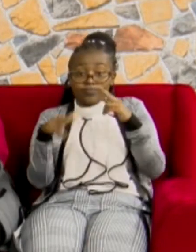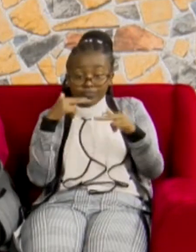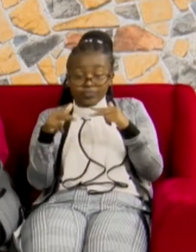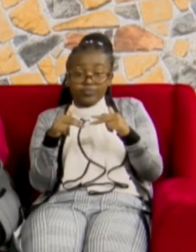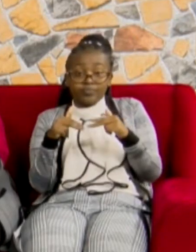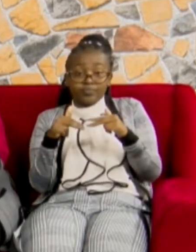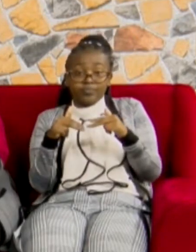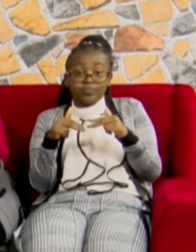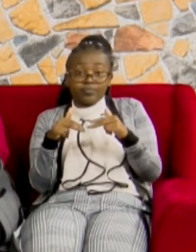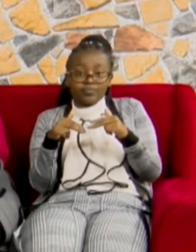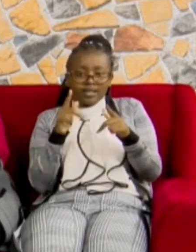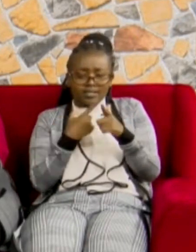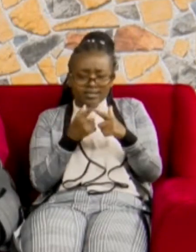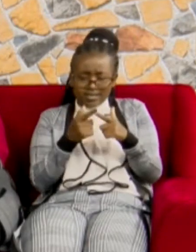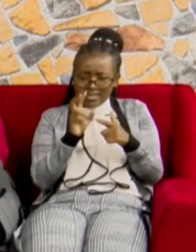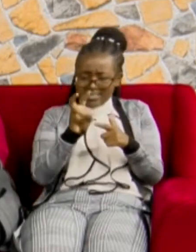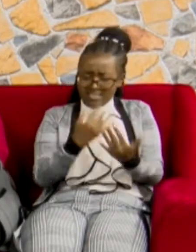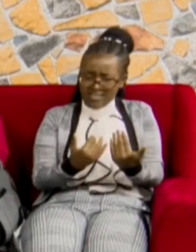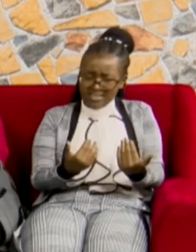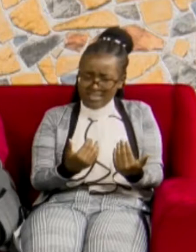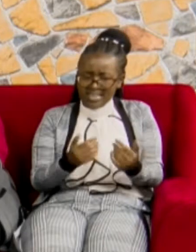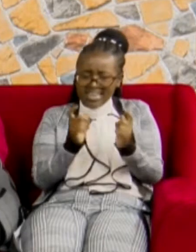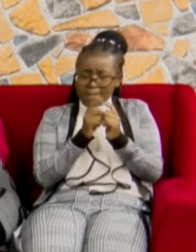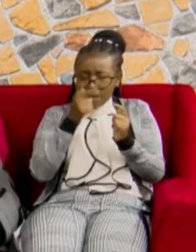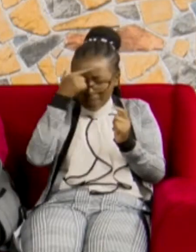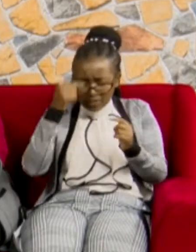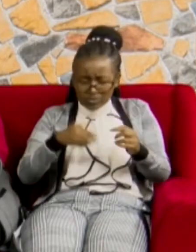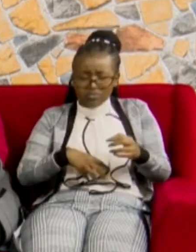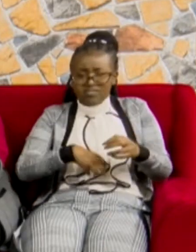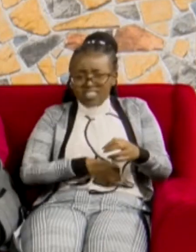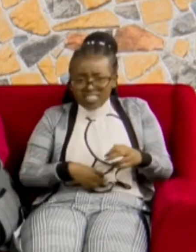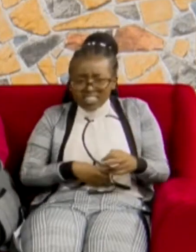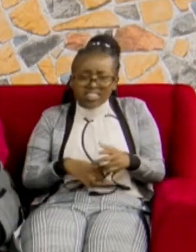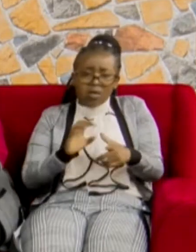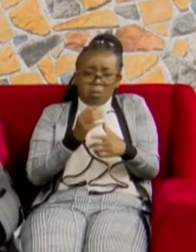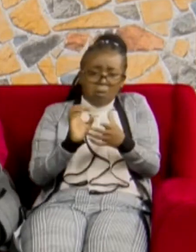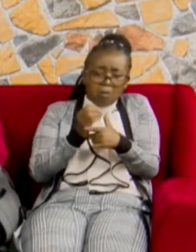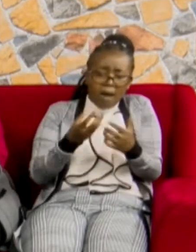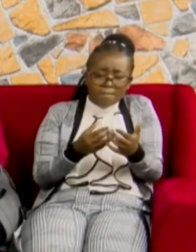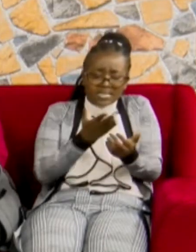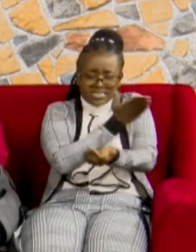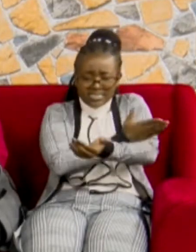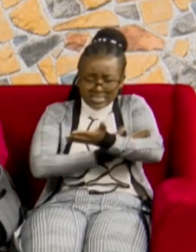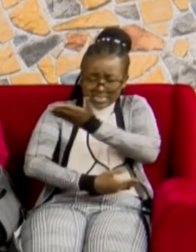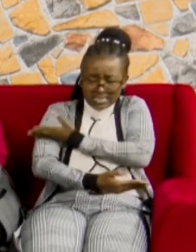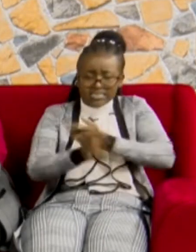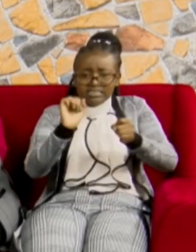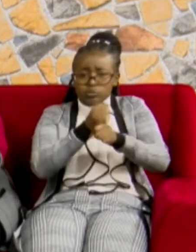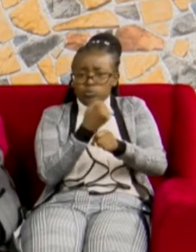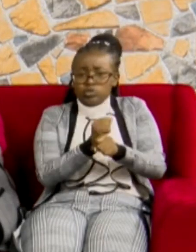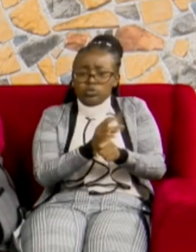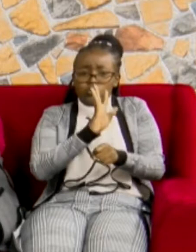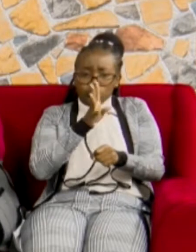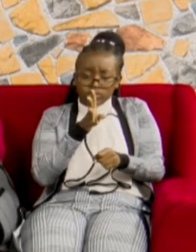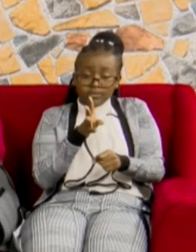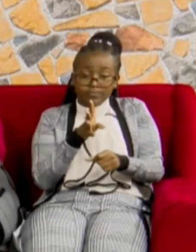examine. So is this child in pain because of constipation? Is there sometimes they injure themselves and they are unable to communicate? And so